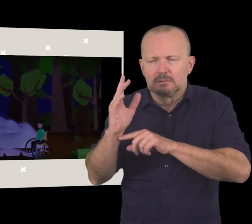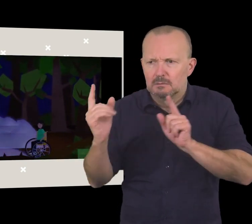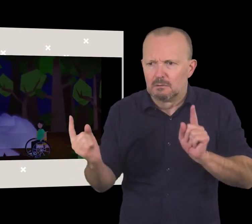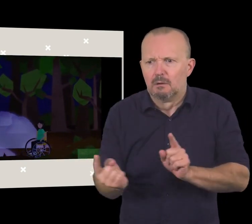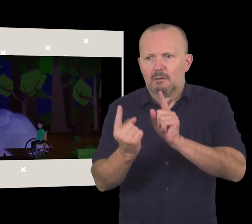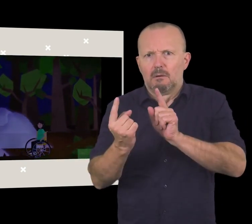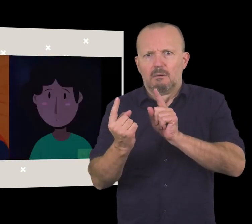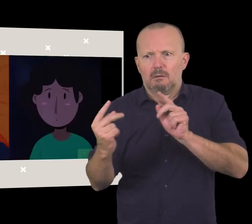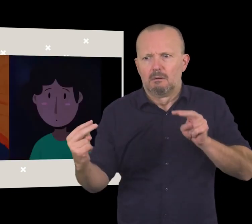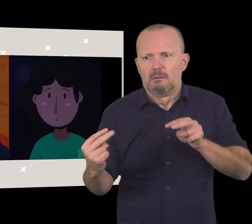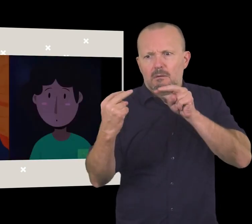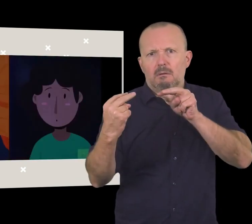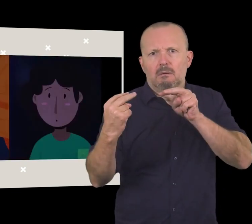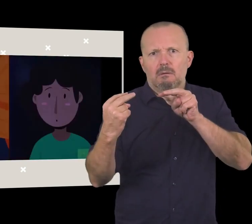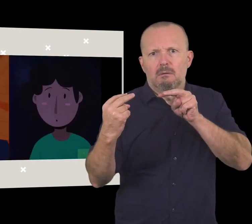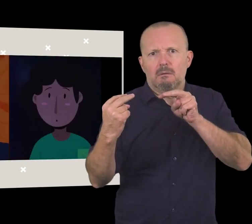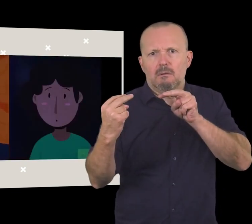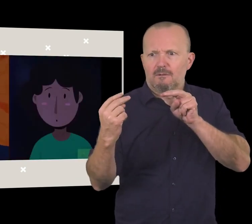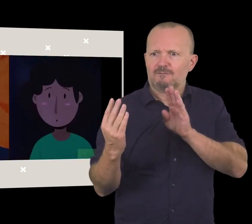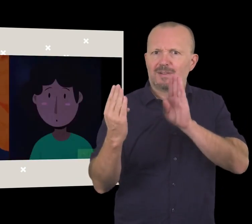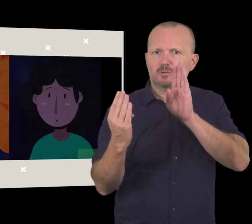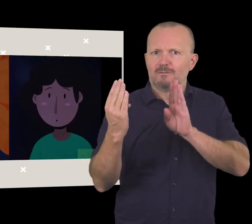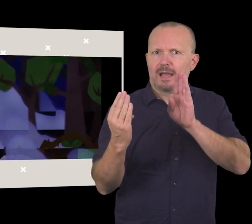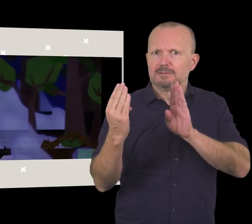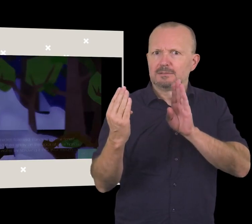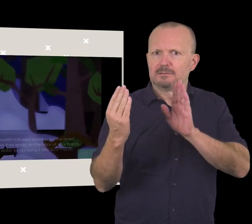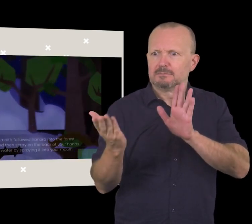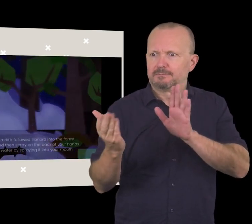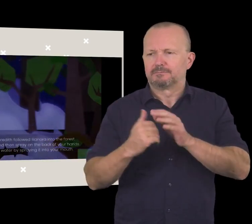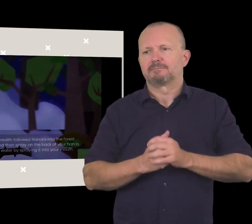stopped, face to face.